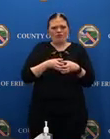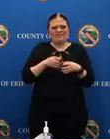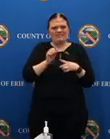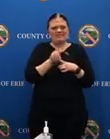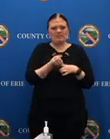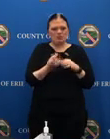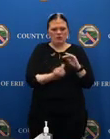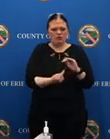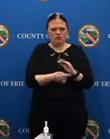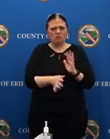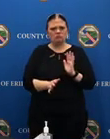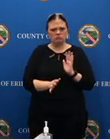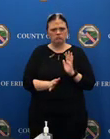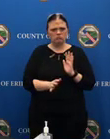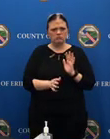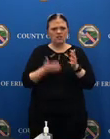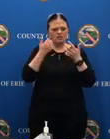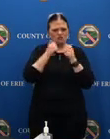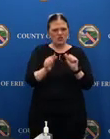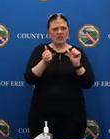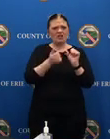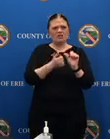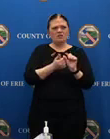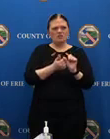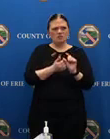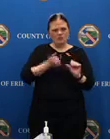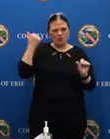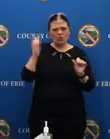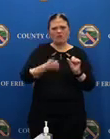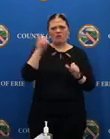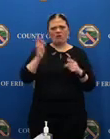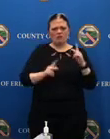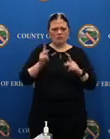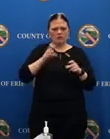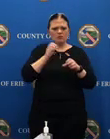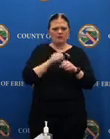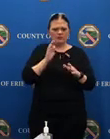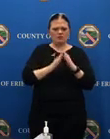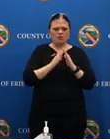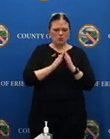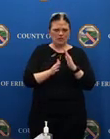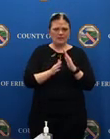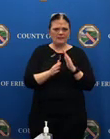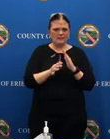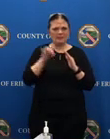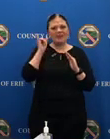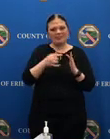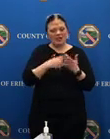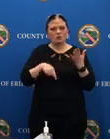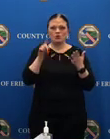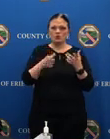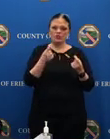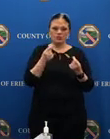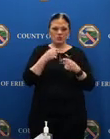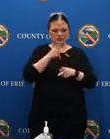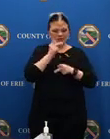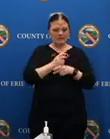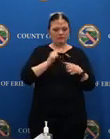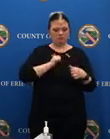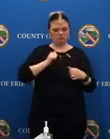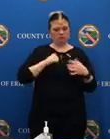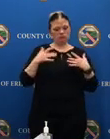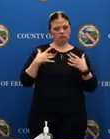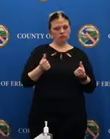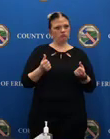situation and try to avoid other people in the community. And so that's what we need to do to keep ourselves